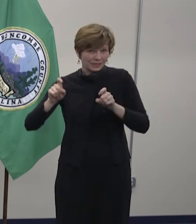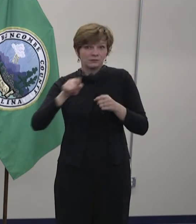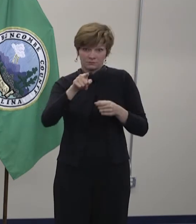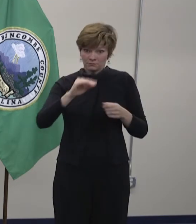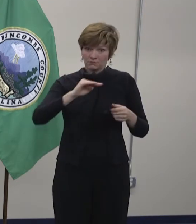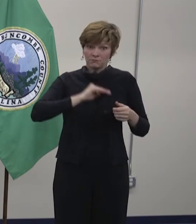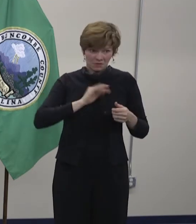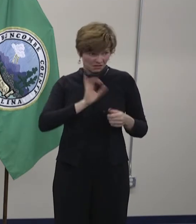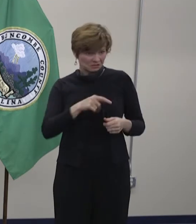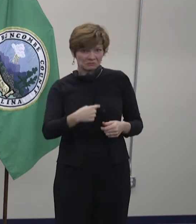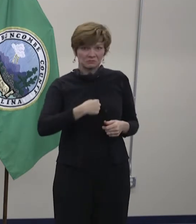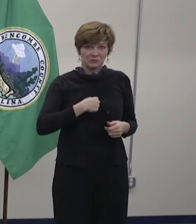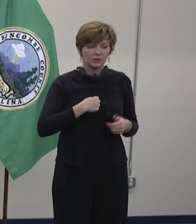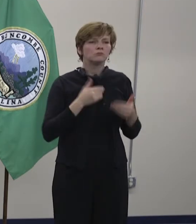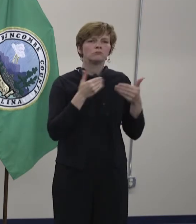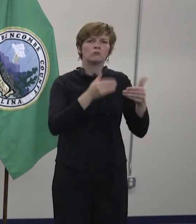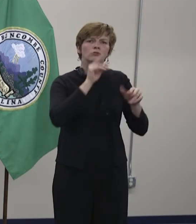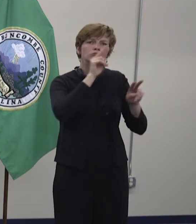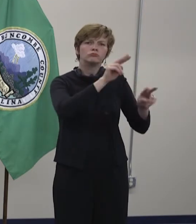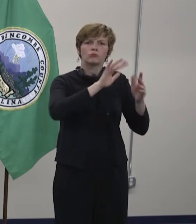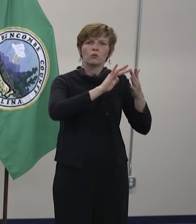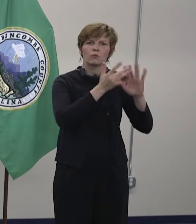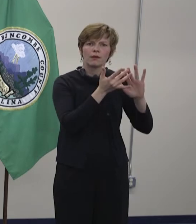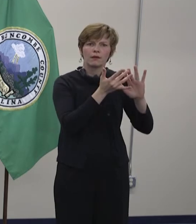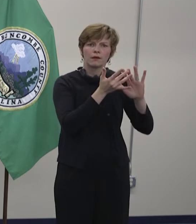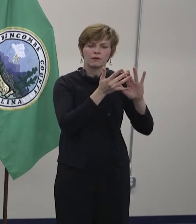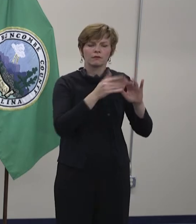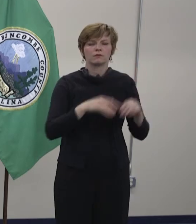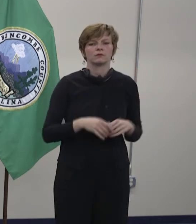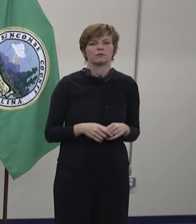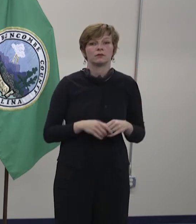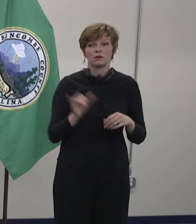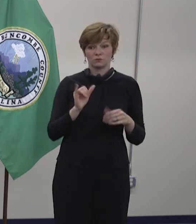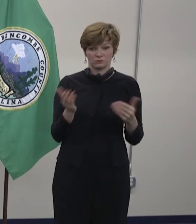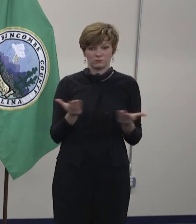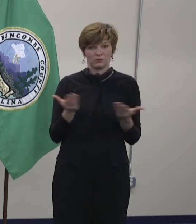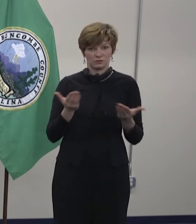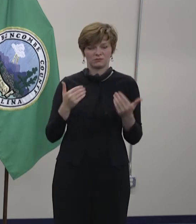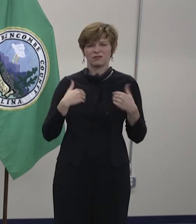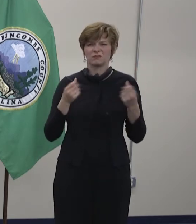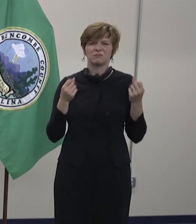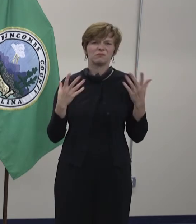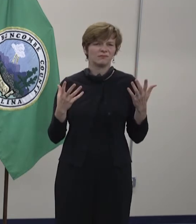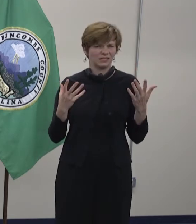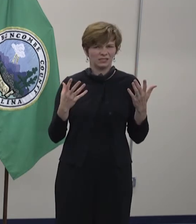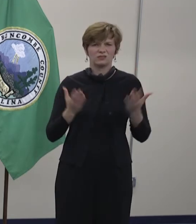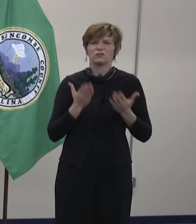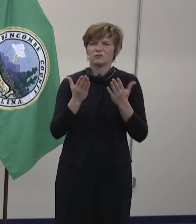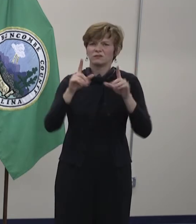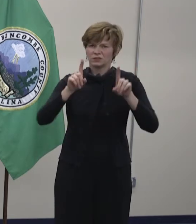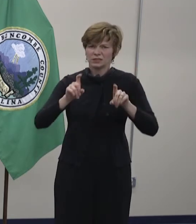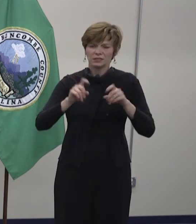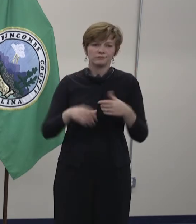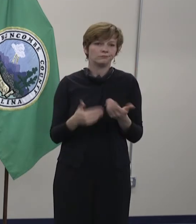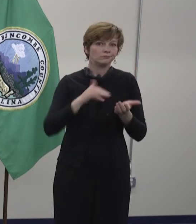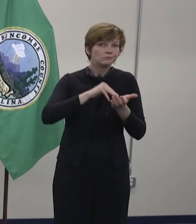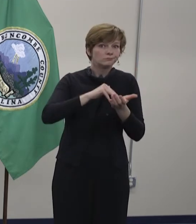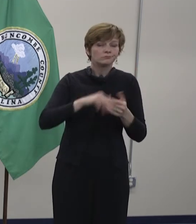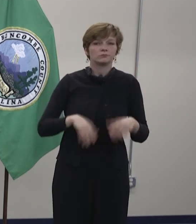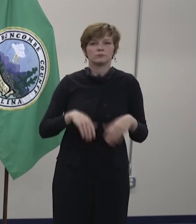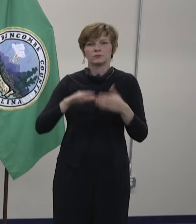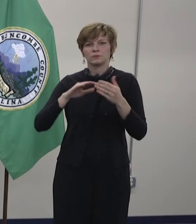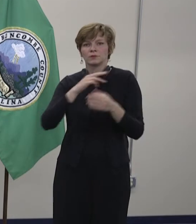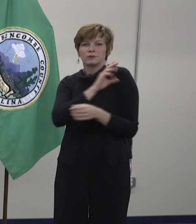There are many places in our county offering testing for COVID-19, including primary care providers, community health